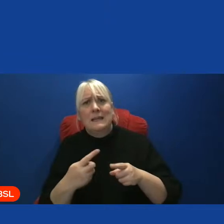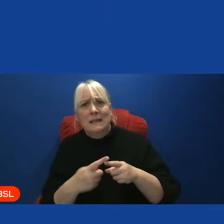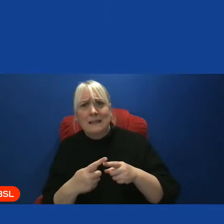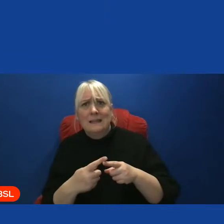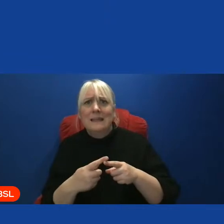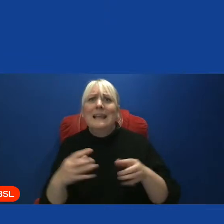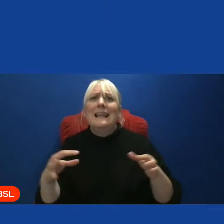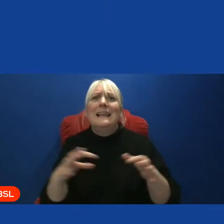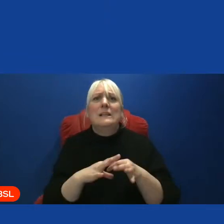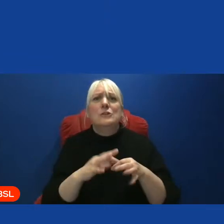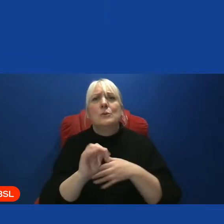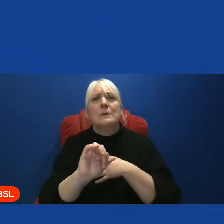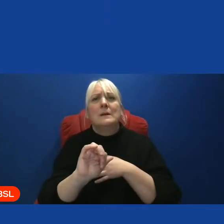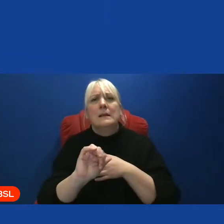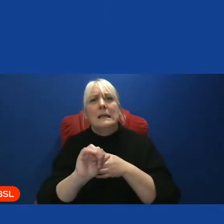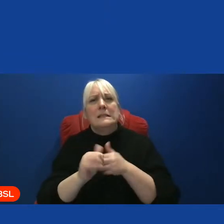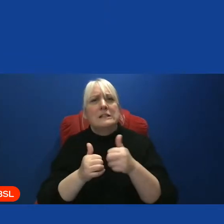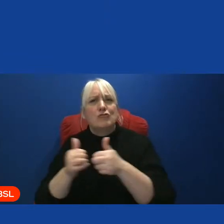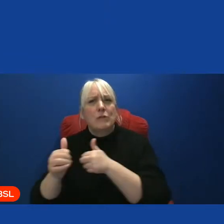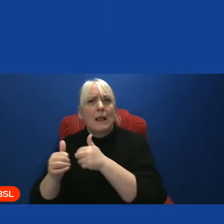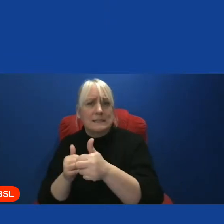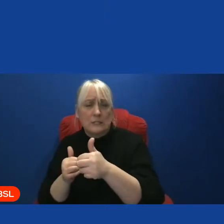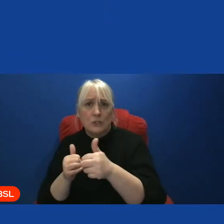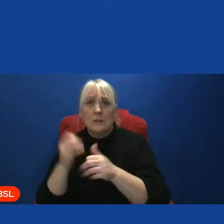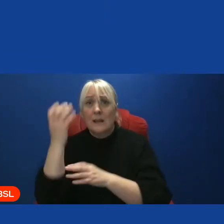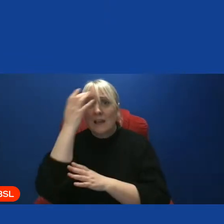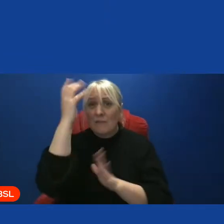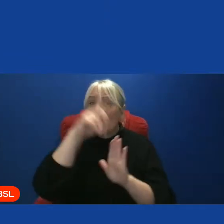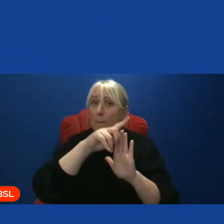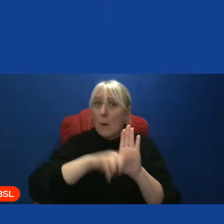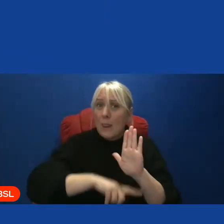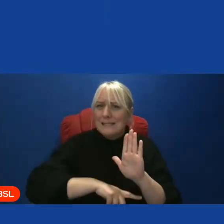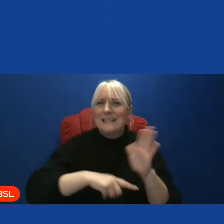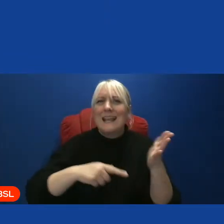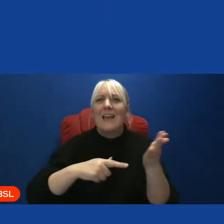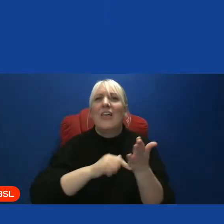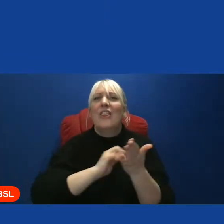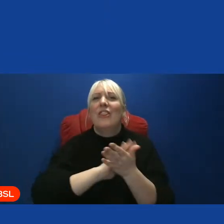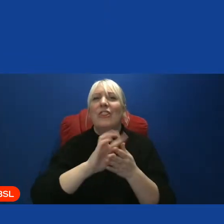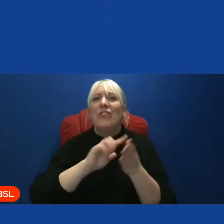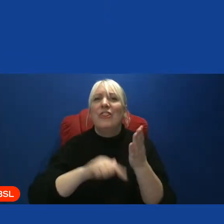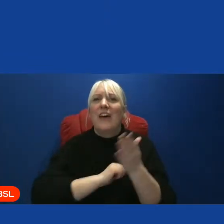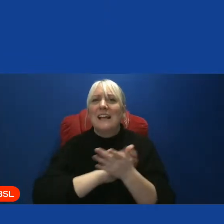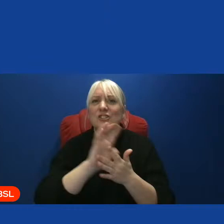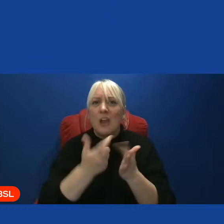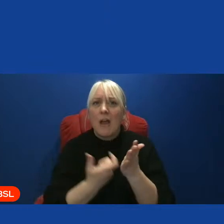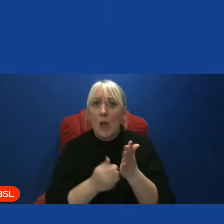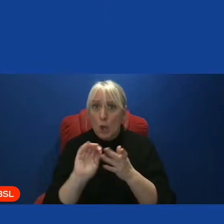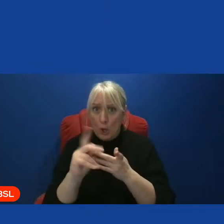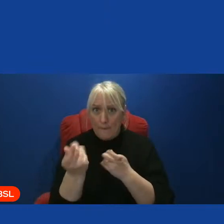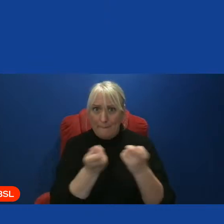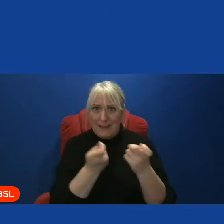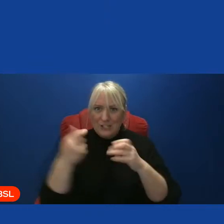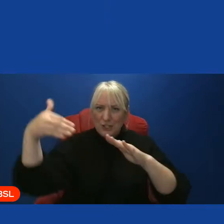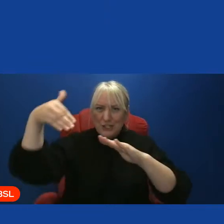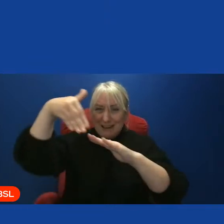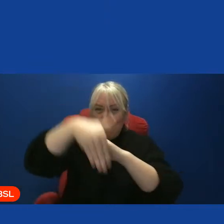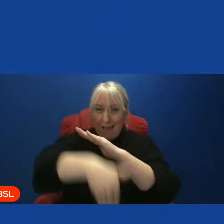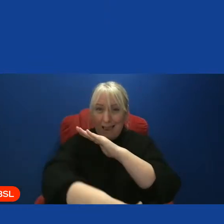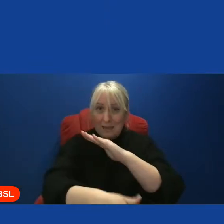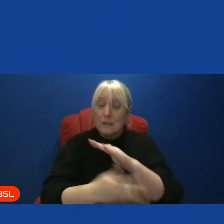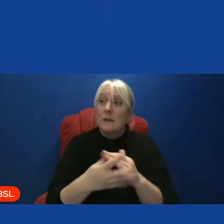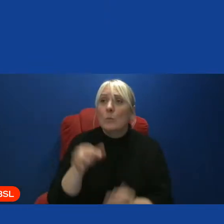deindustrialisation and government policy with Thatcher's managed decline. It's something we know and expect from the